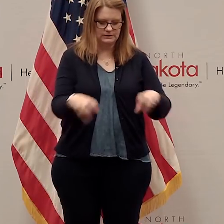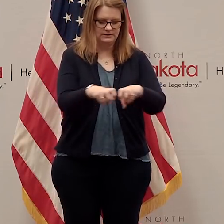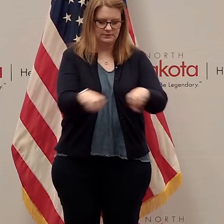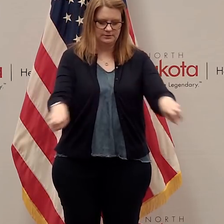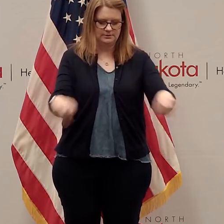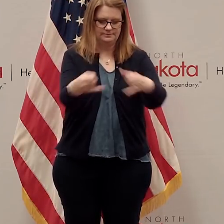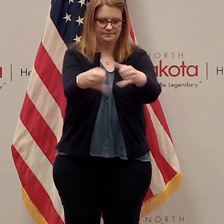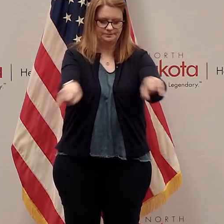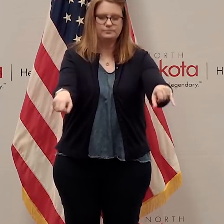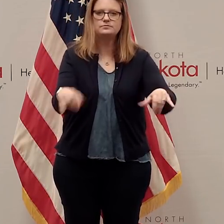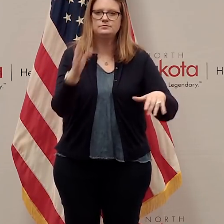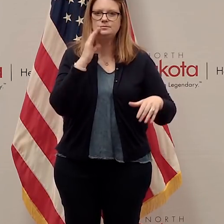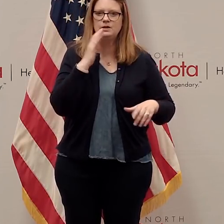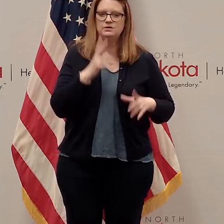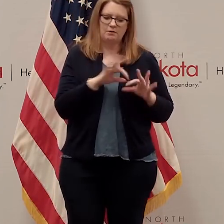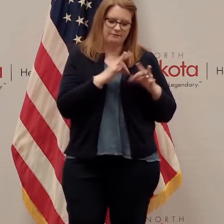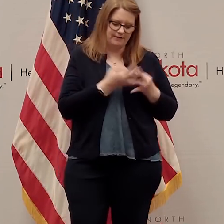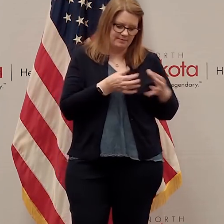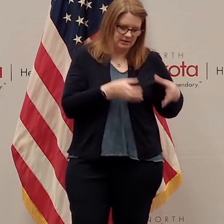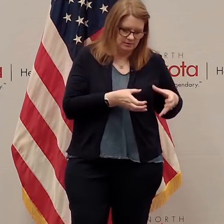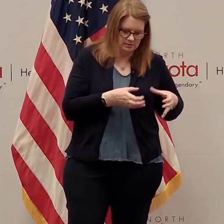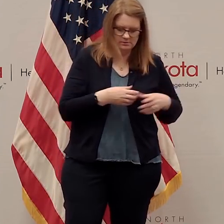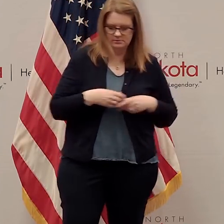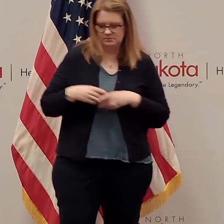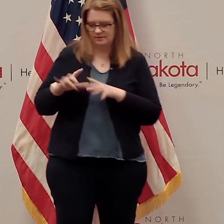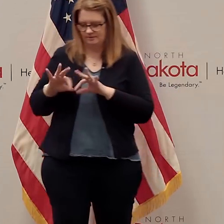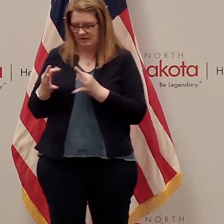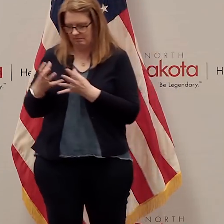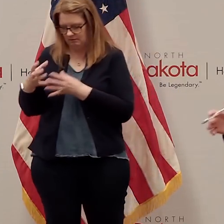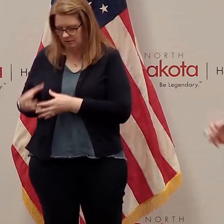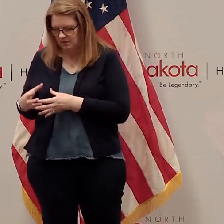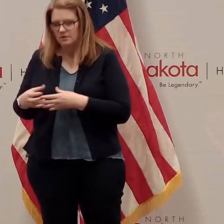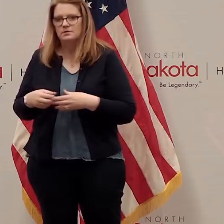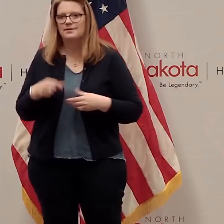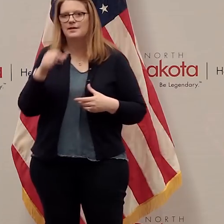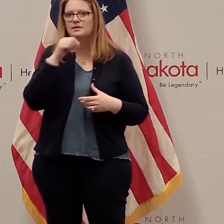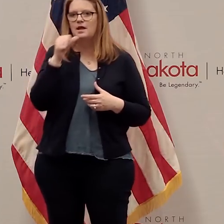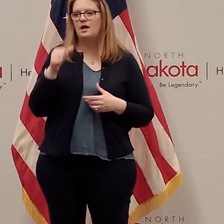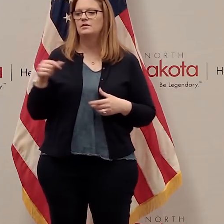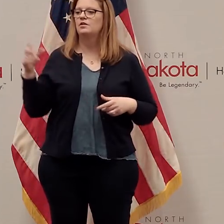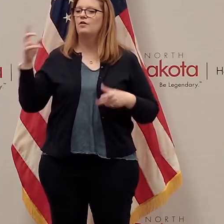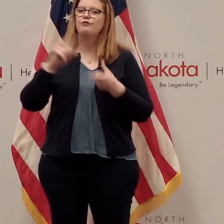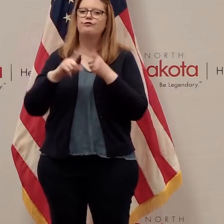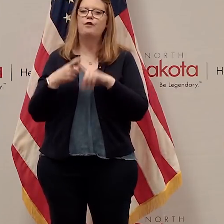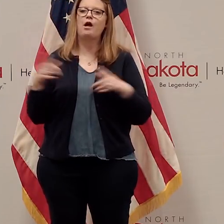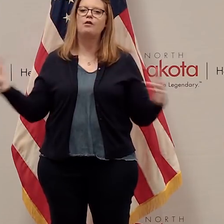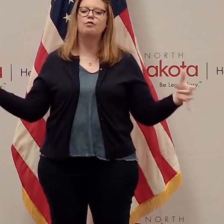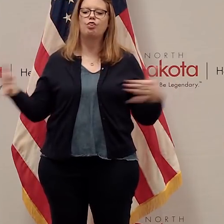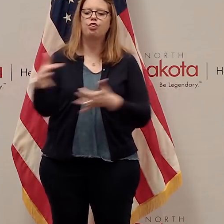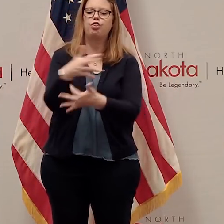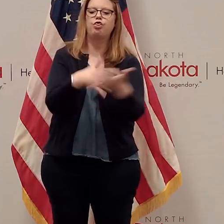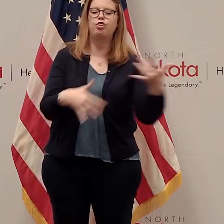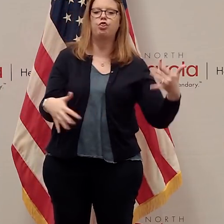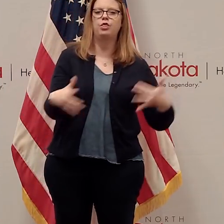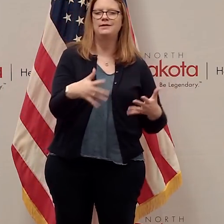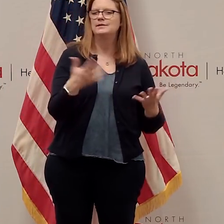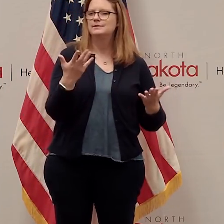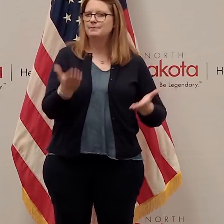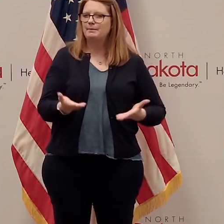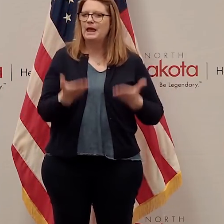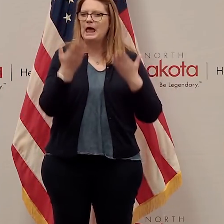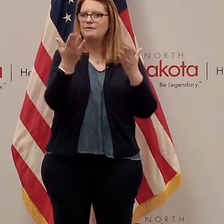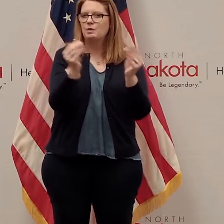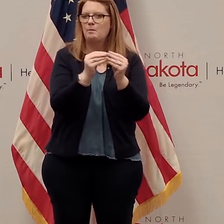sit together, non-family groups don't. So you're more than 6 feet apart, offering more services or at